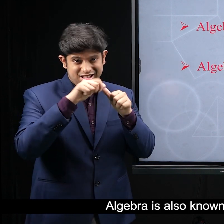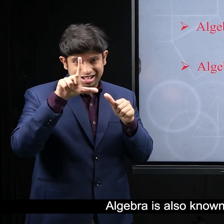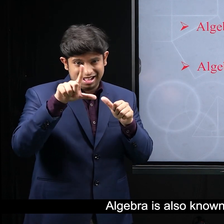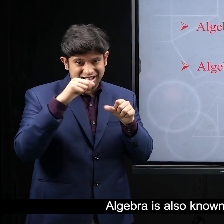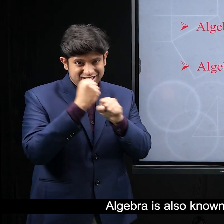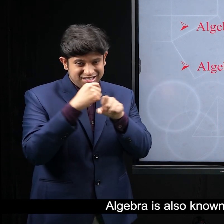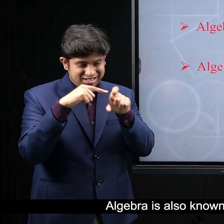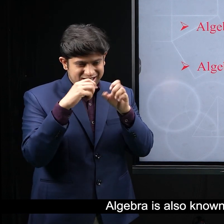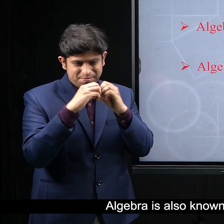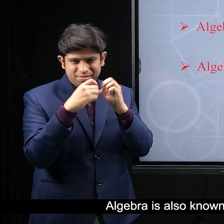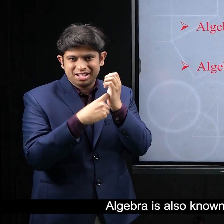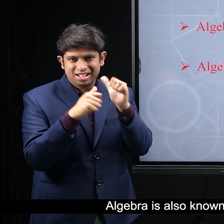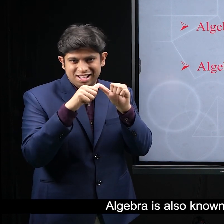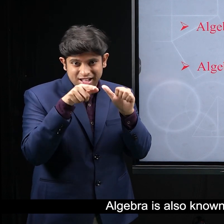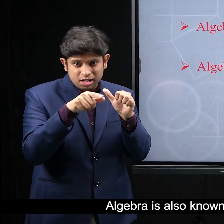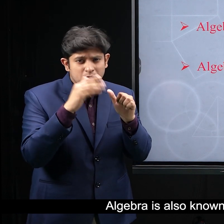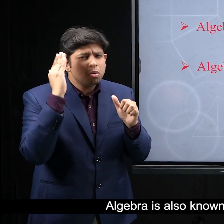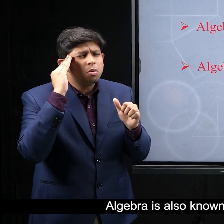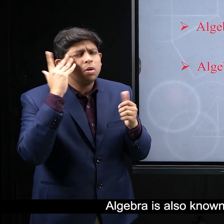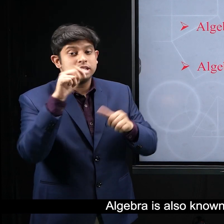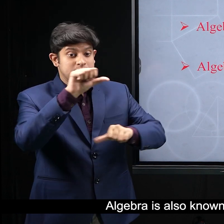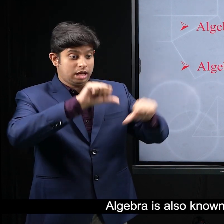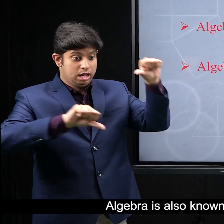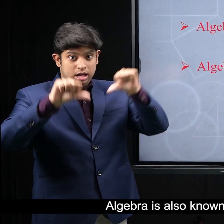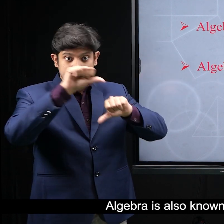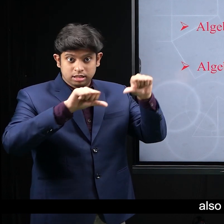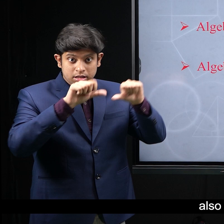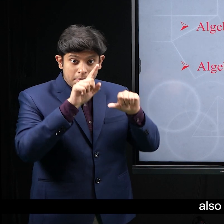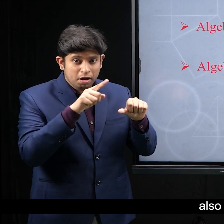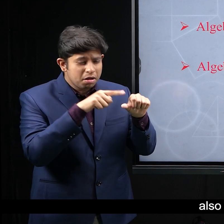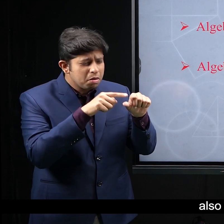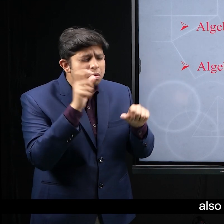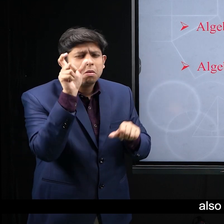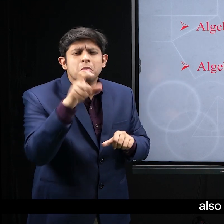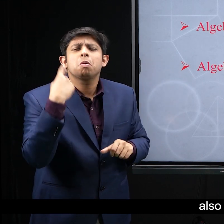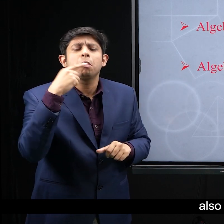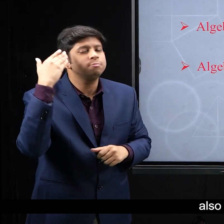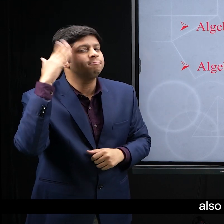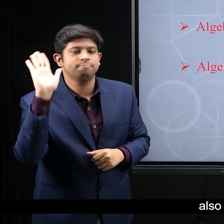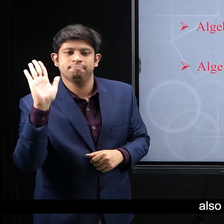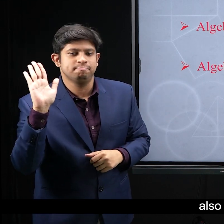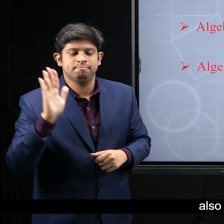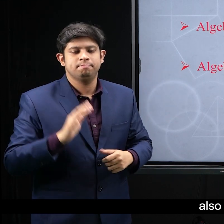Algebra is also known as science of determining unknowns, also finding of unknowns.